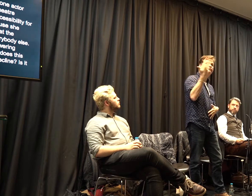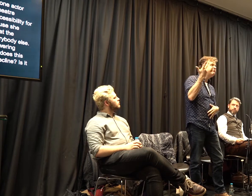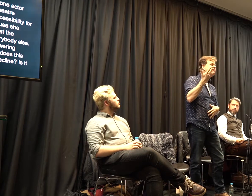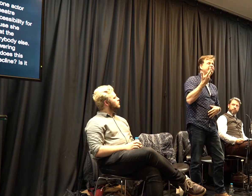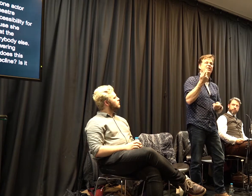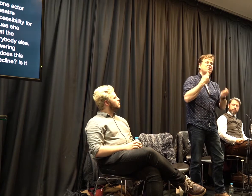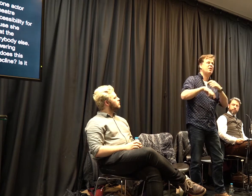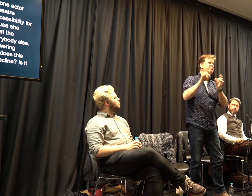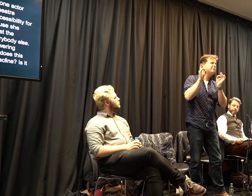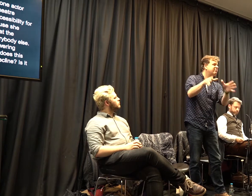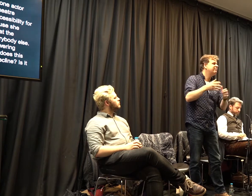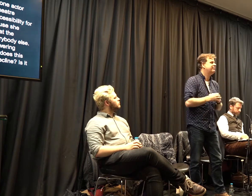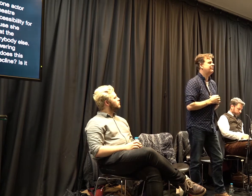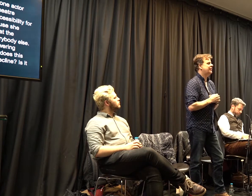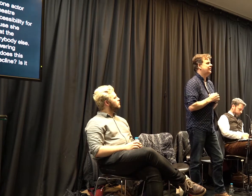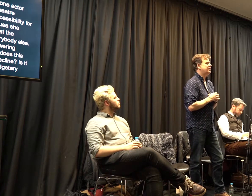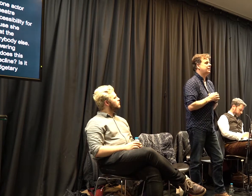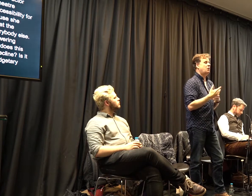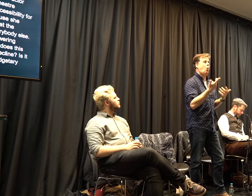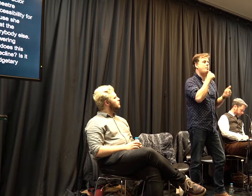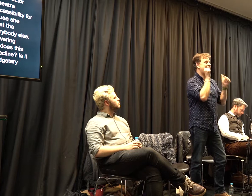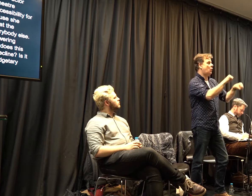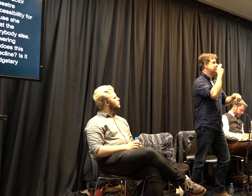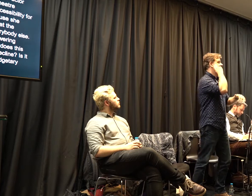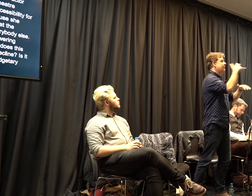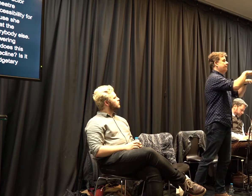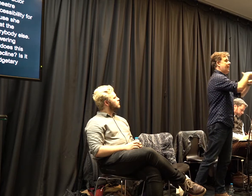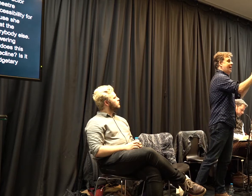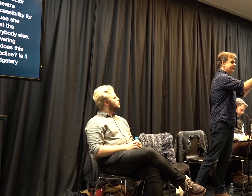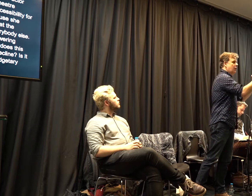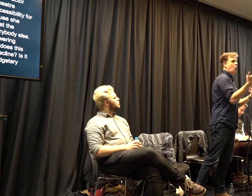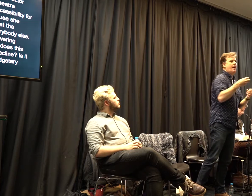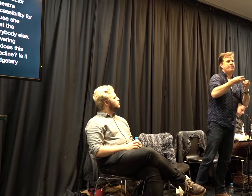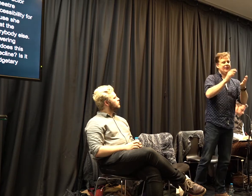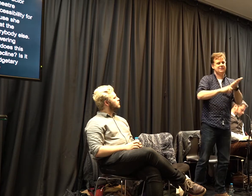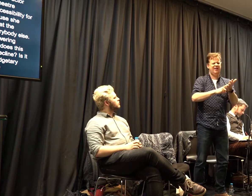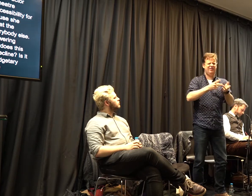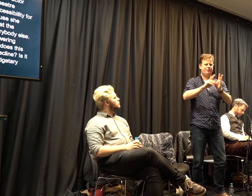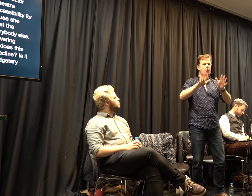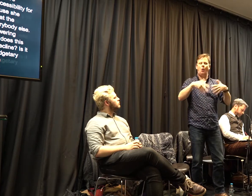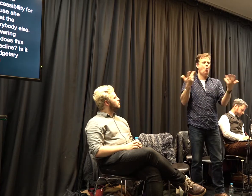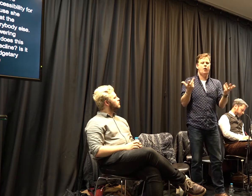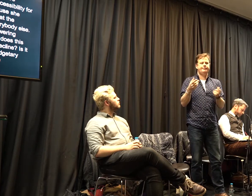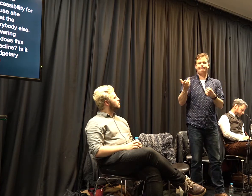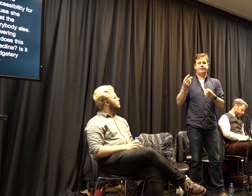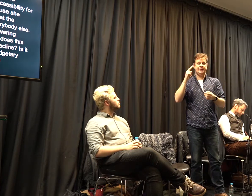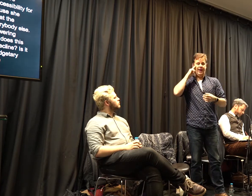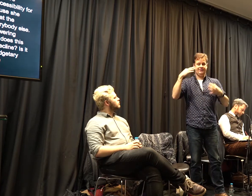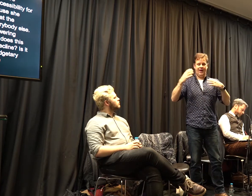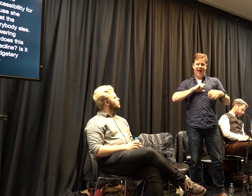is it a budgetary issue? Or is it deaf people not attending the performances,